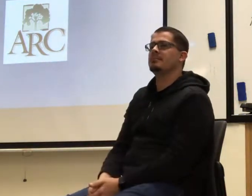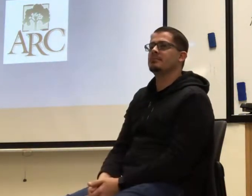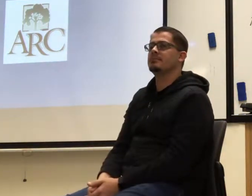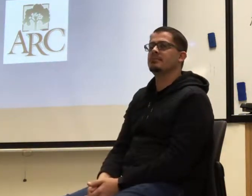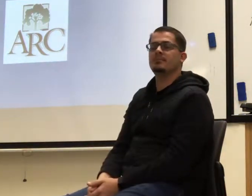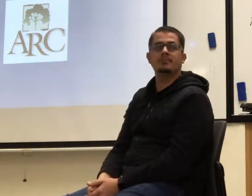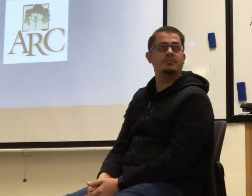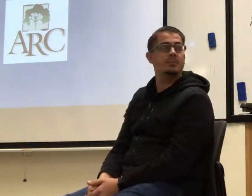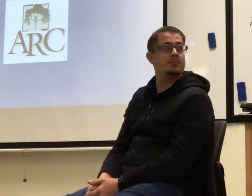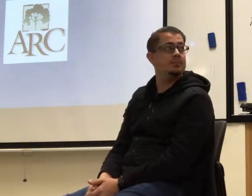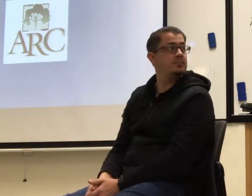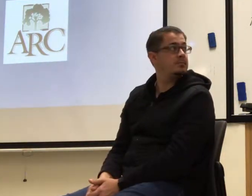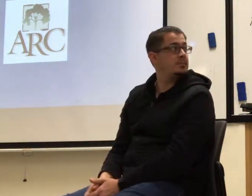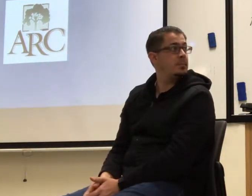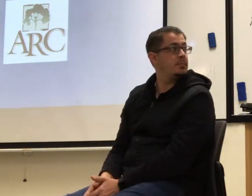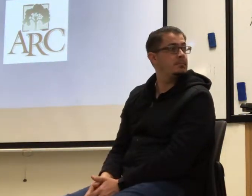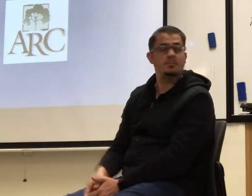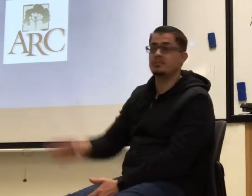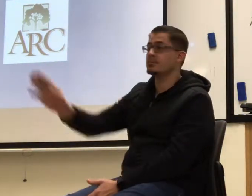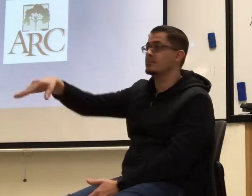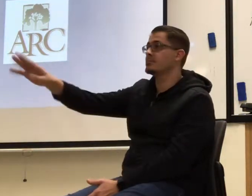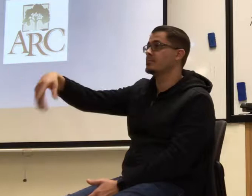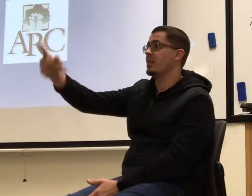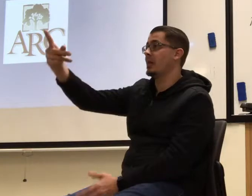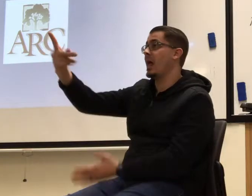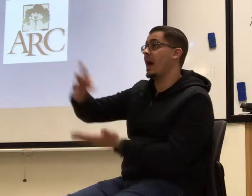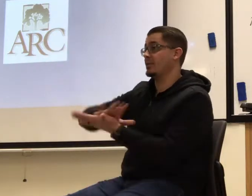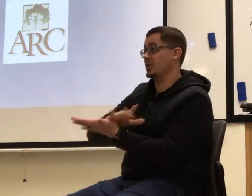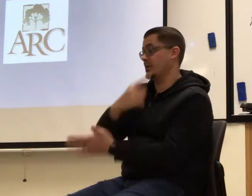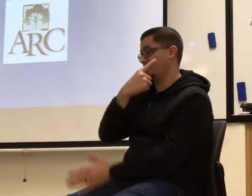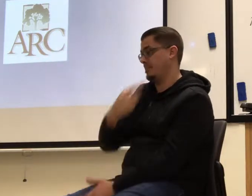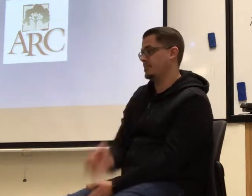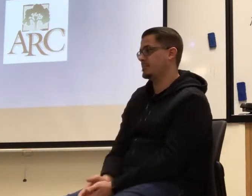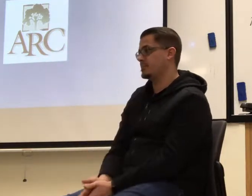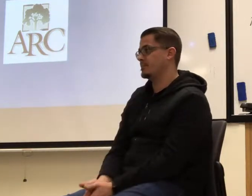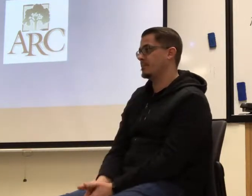pen? On your half sheet.